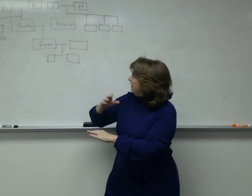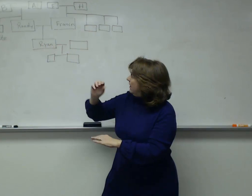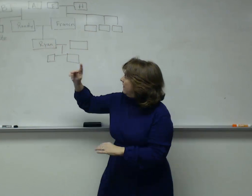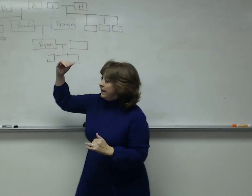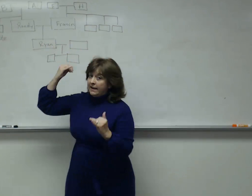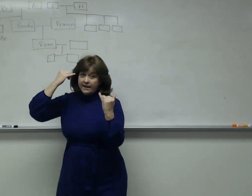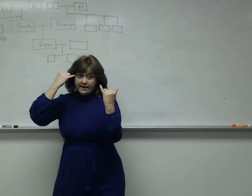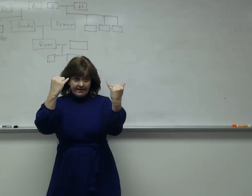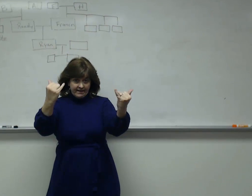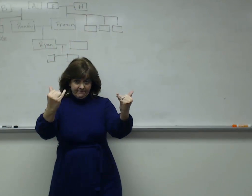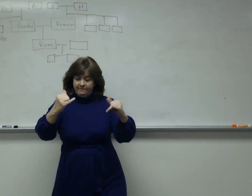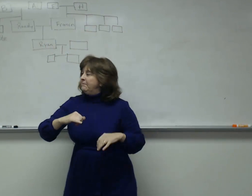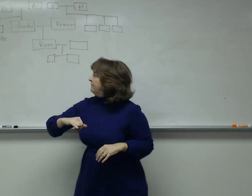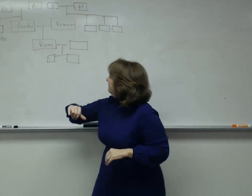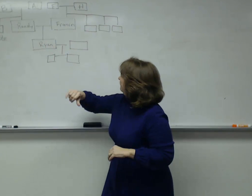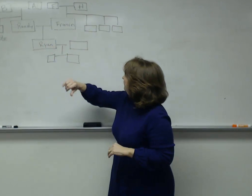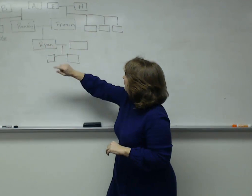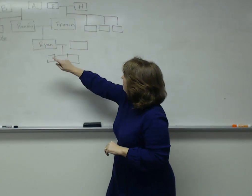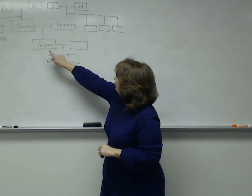right, yeah.